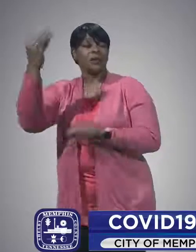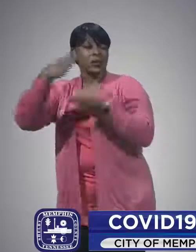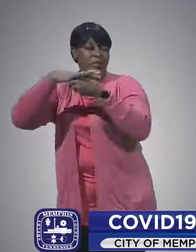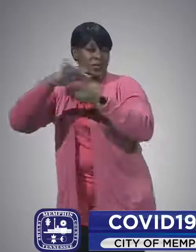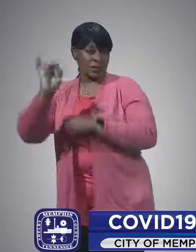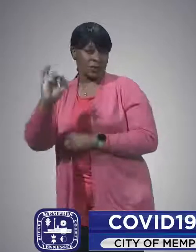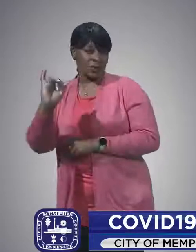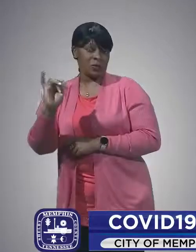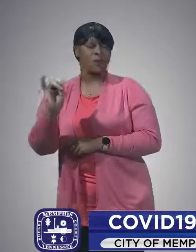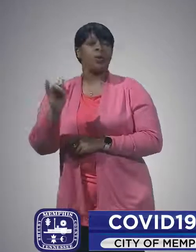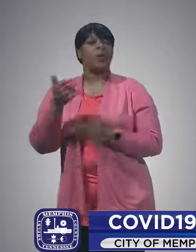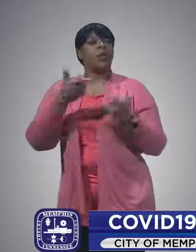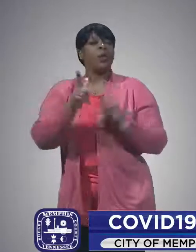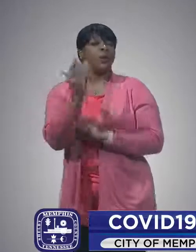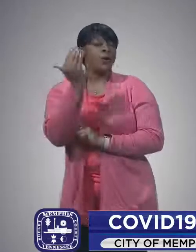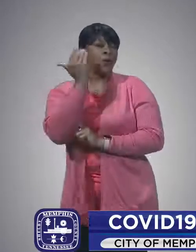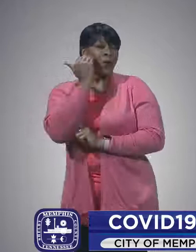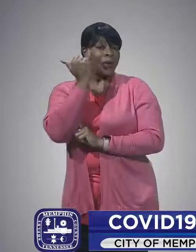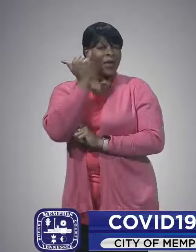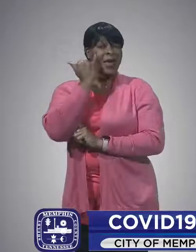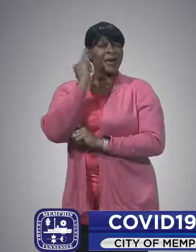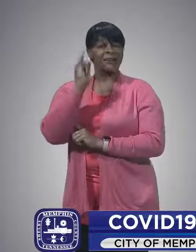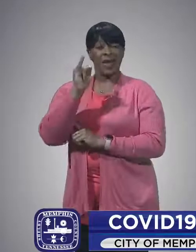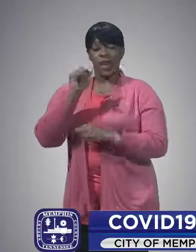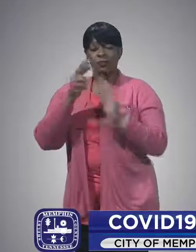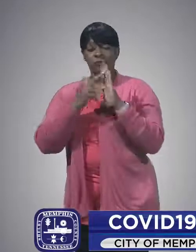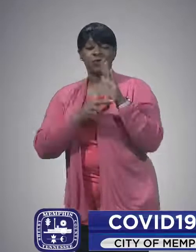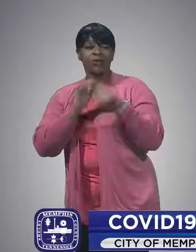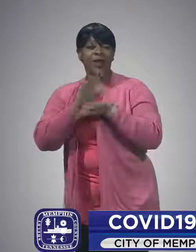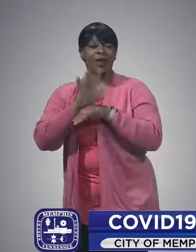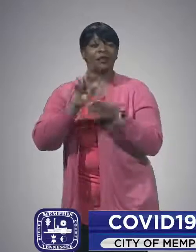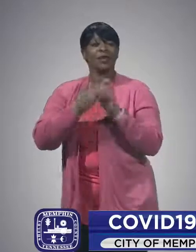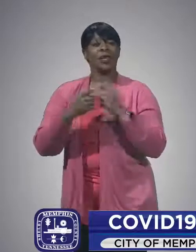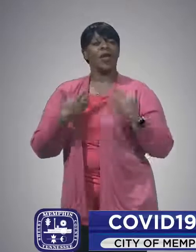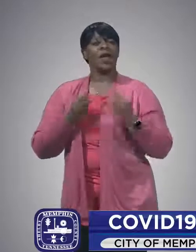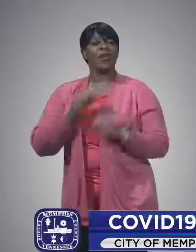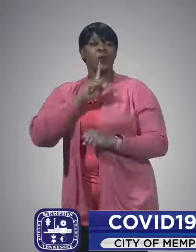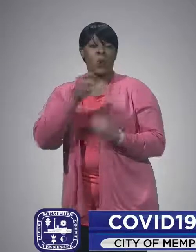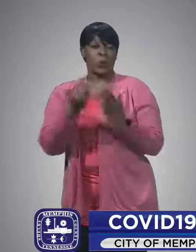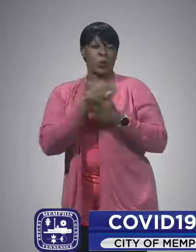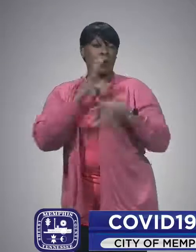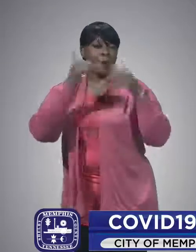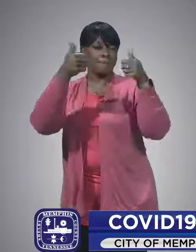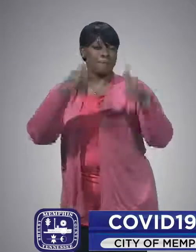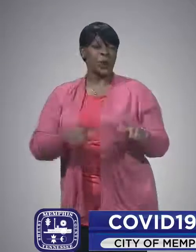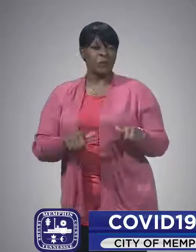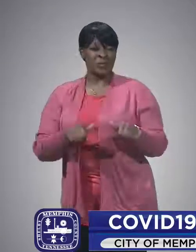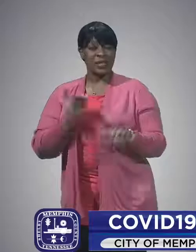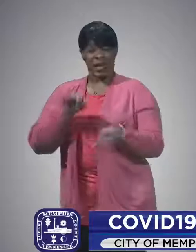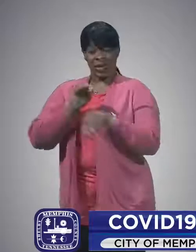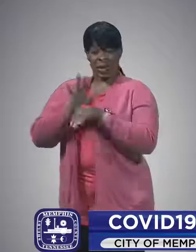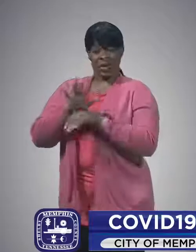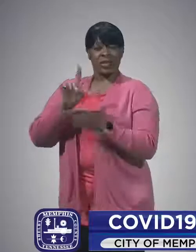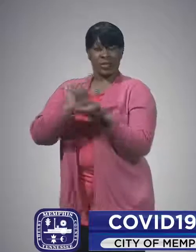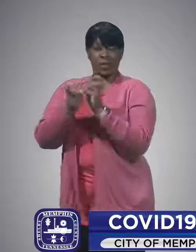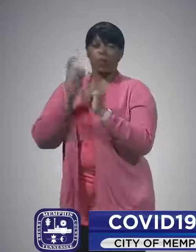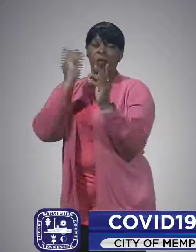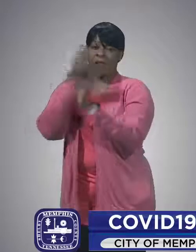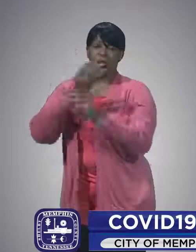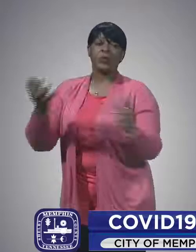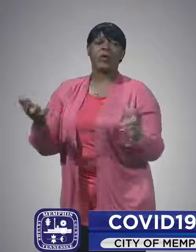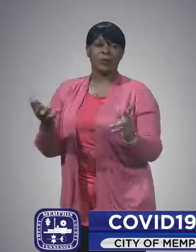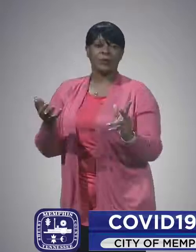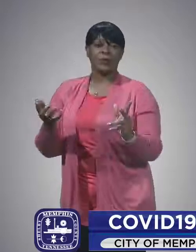settings. And we'll let you know if that guidance changes. There's a new health directive coming out, and at some point if that guidance changes, we'll let you